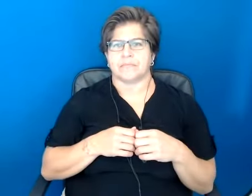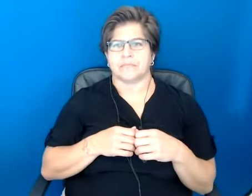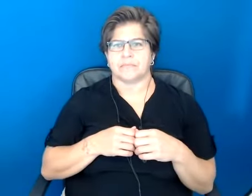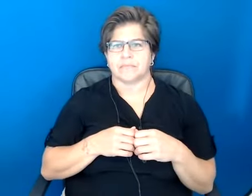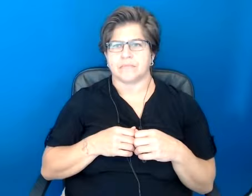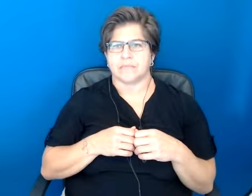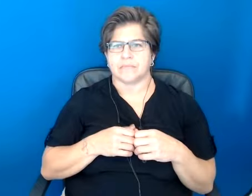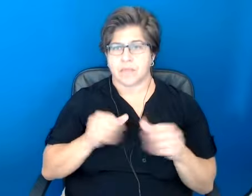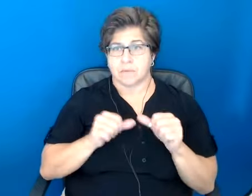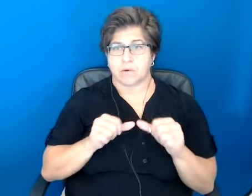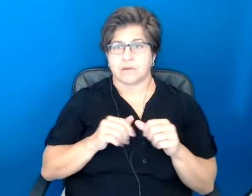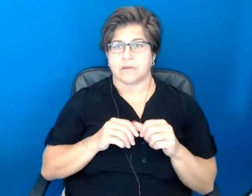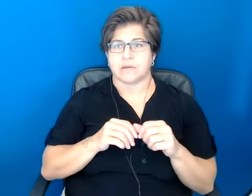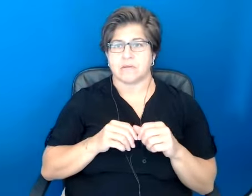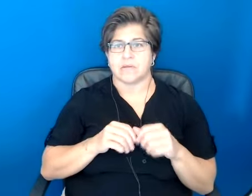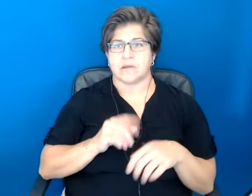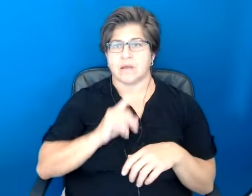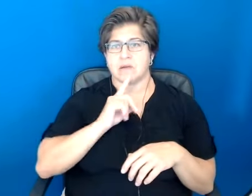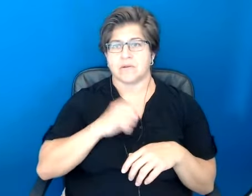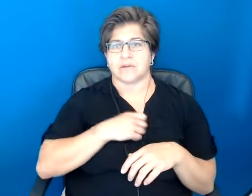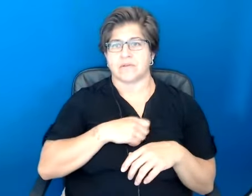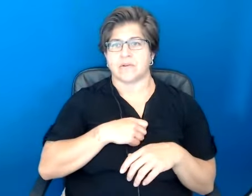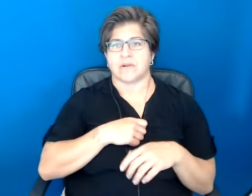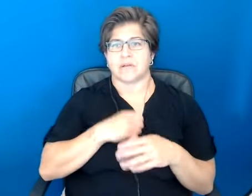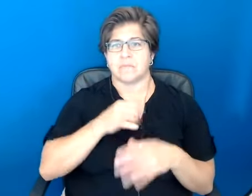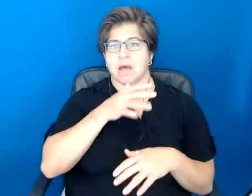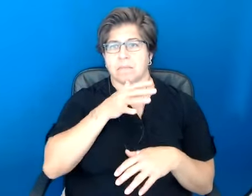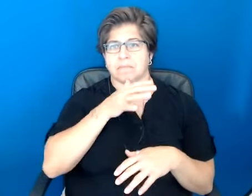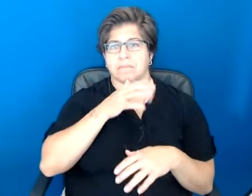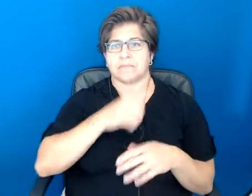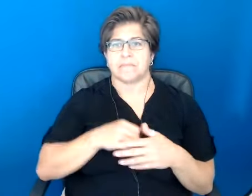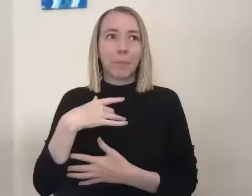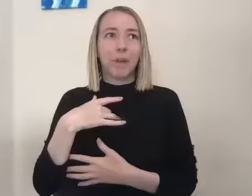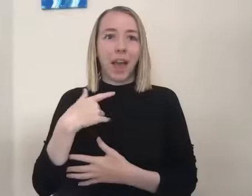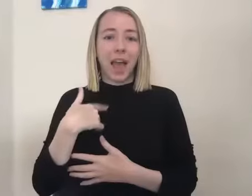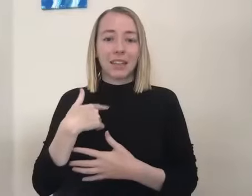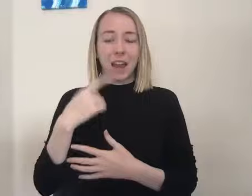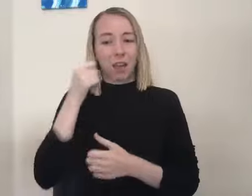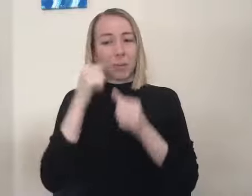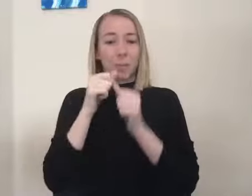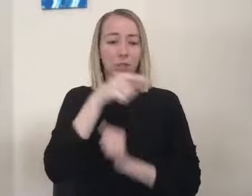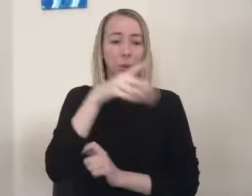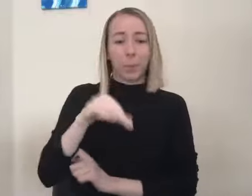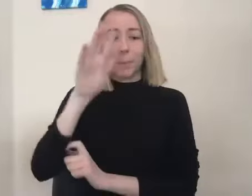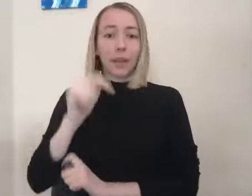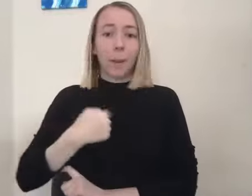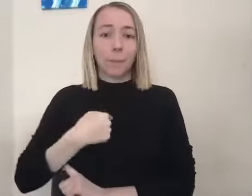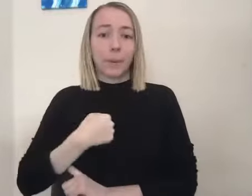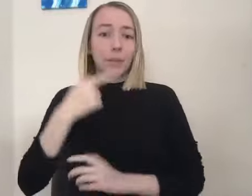you're going to lose your wife before you're losing your mother-in-law. That was hard to let go. This wee woman that had me at 44, who I resented,